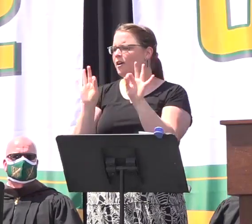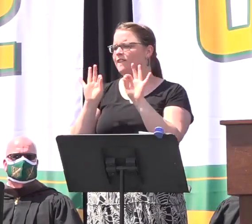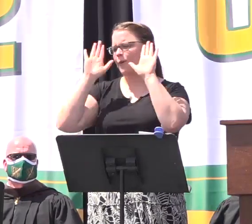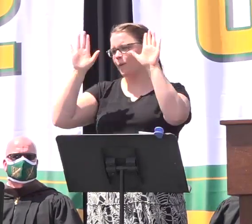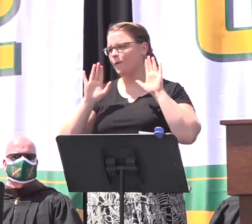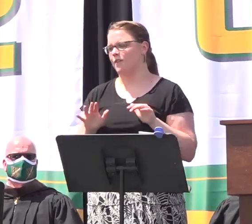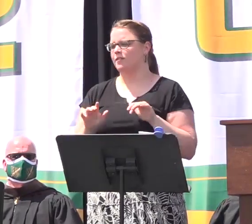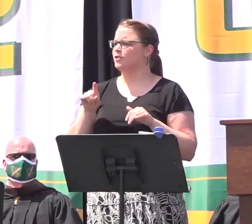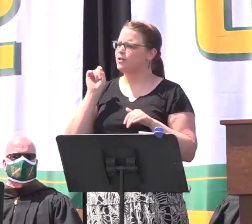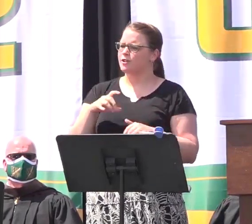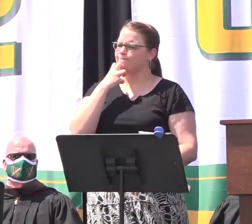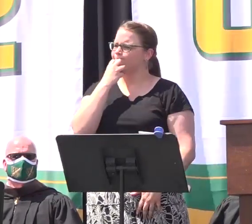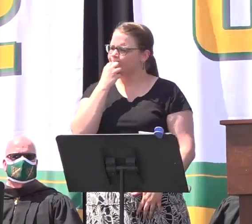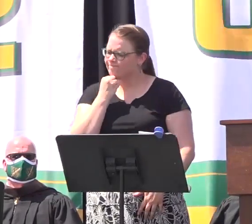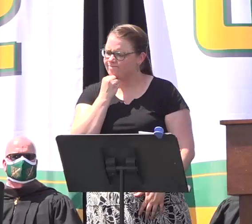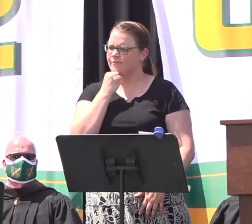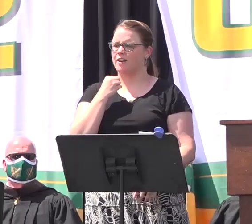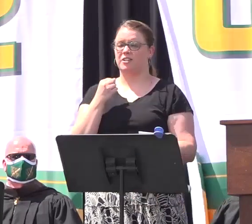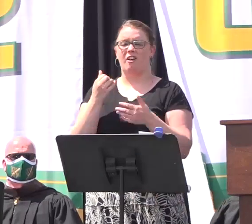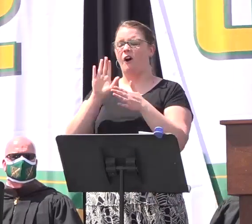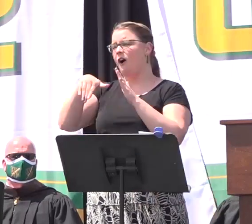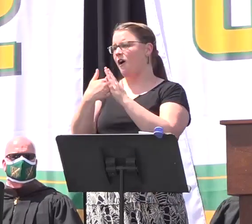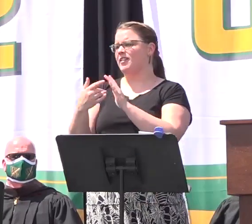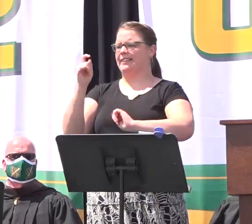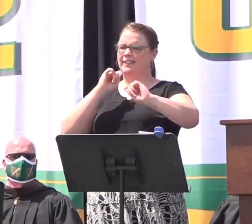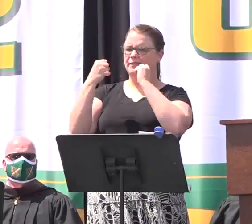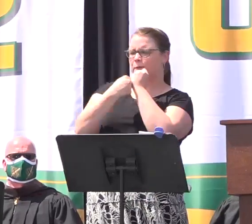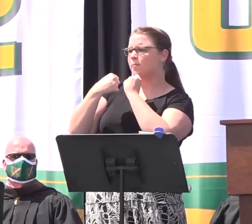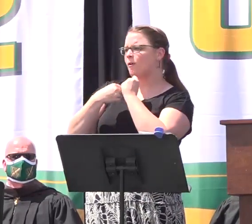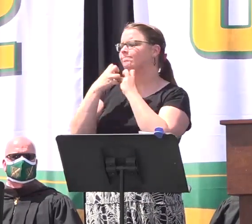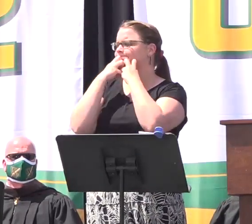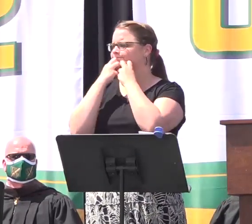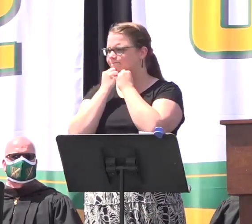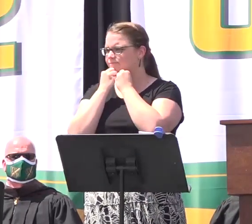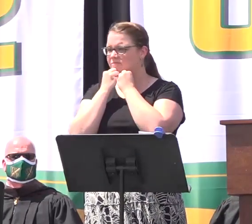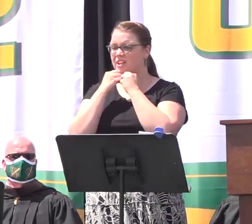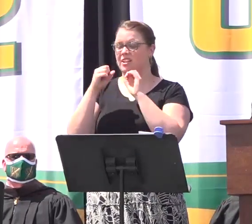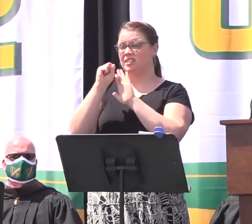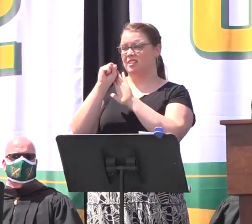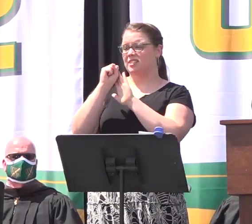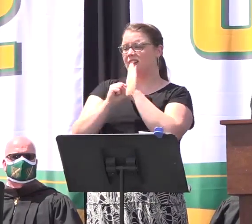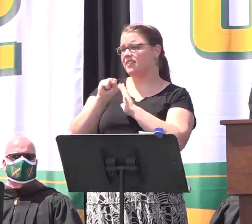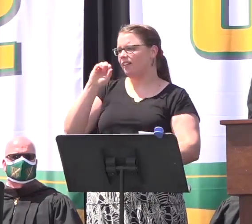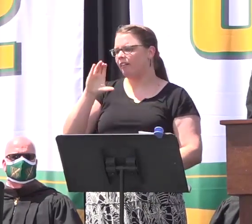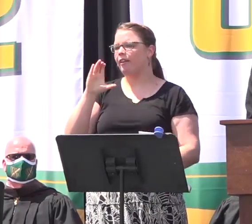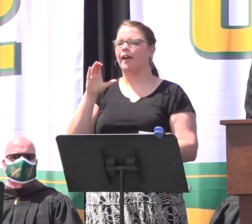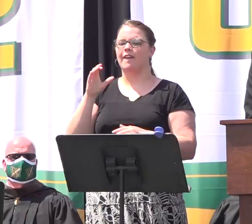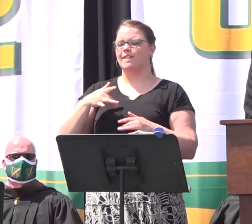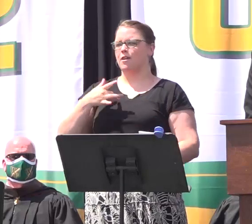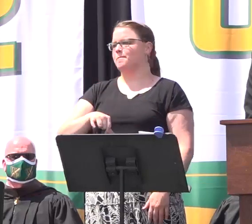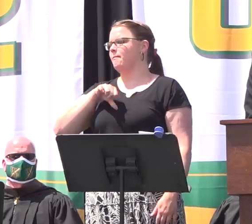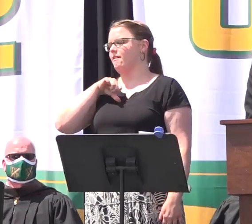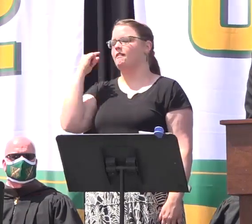given to us. Never underestimate yourself. Always be proud of South Carolina. Mark Clark, the general in World War